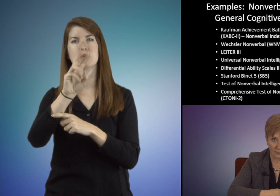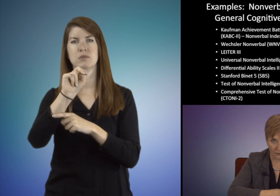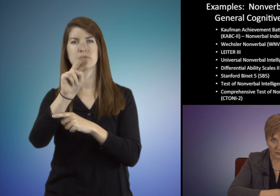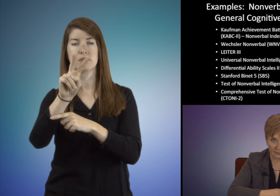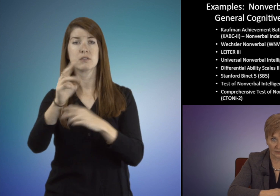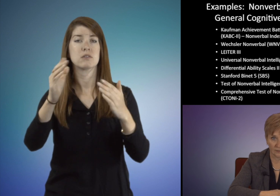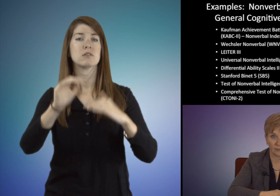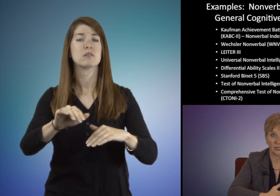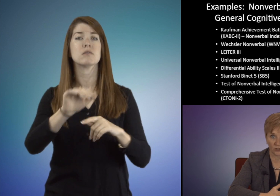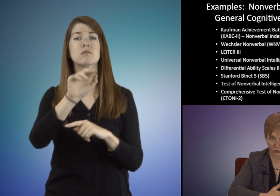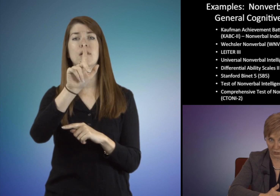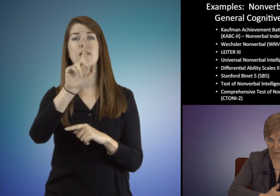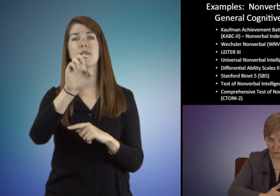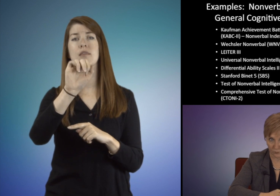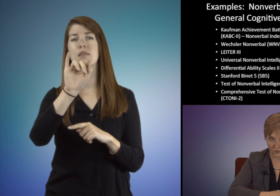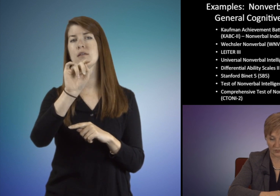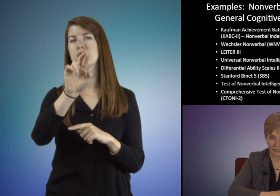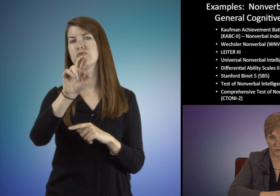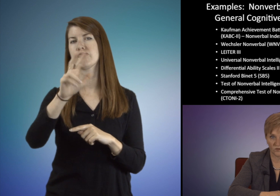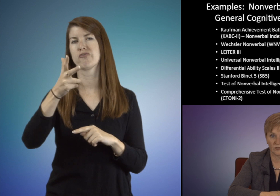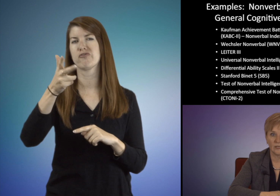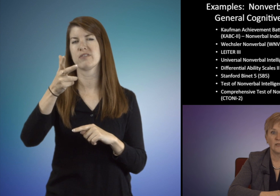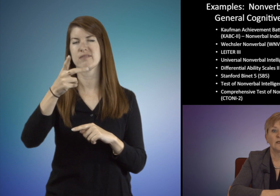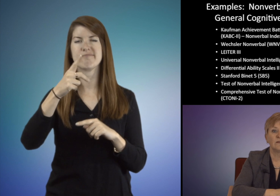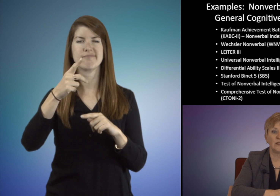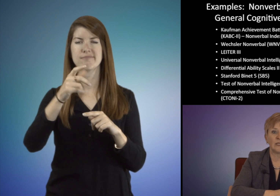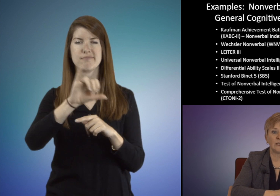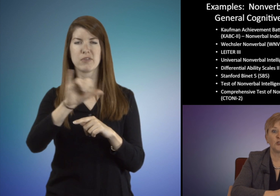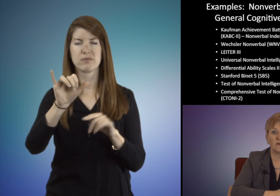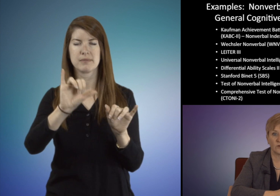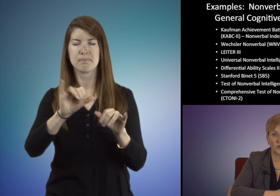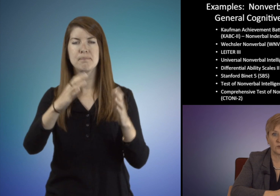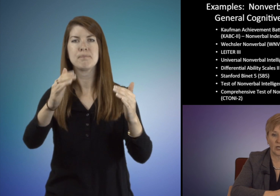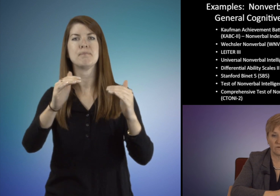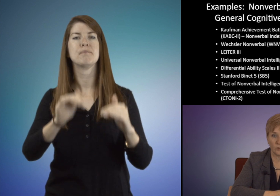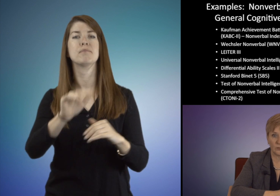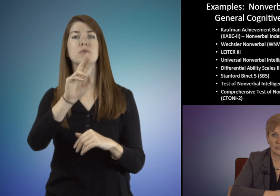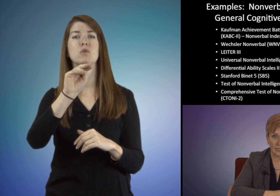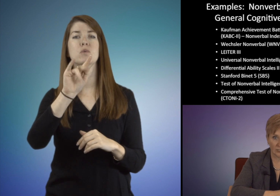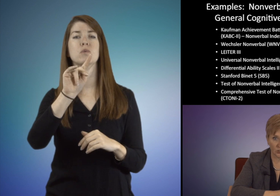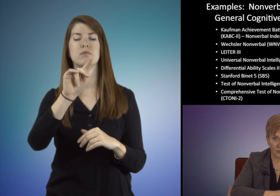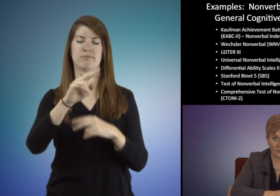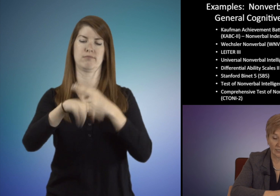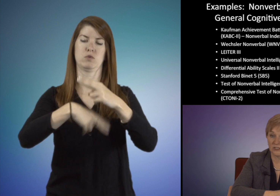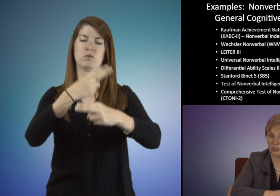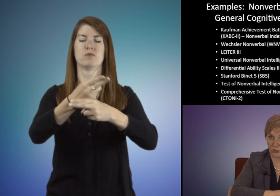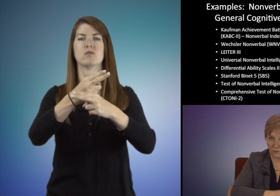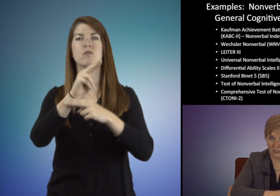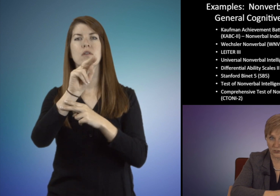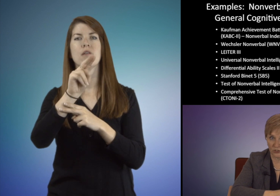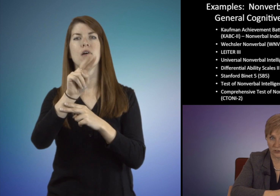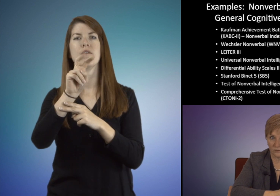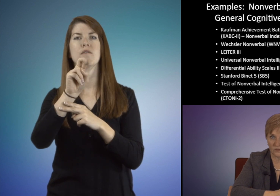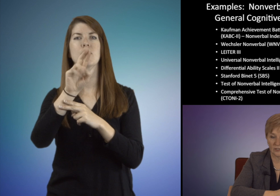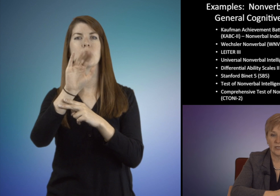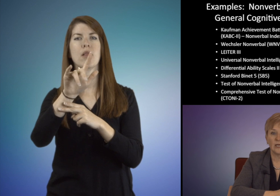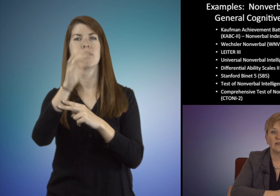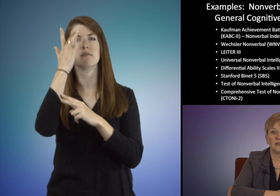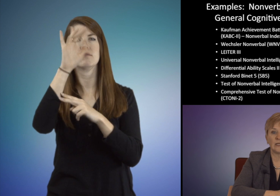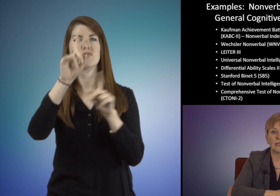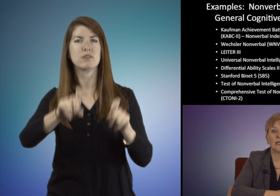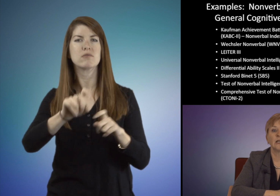3 is another test that measures nonverbal skills. The Universal Nonverbal Intelligence Test, the unit, is